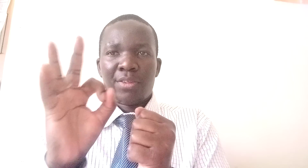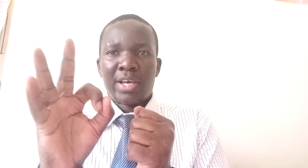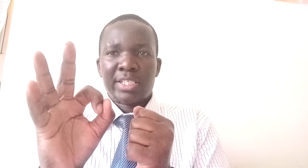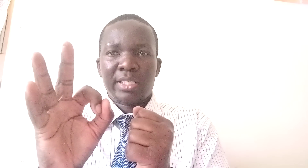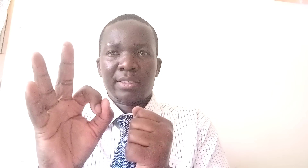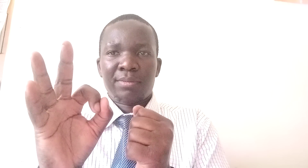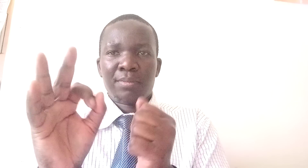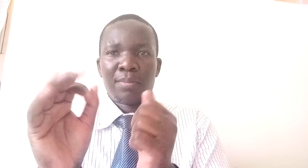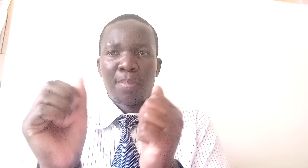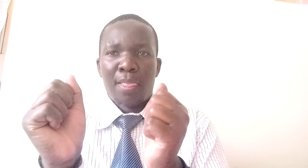13,